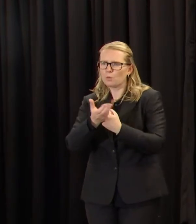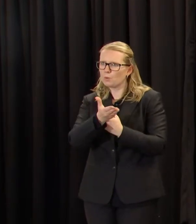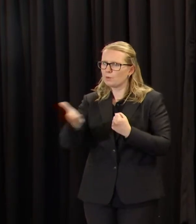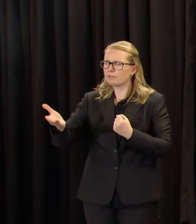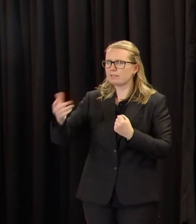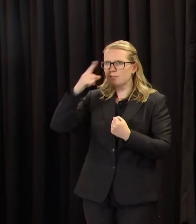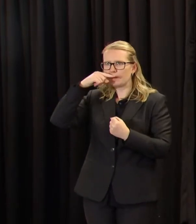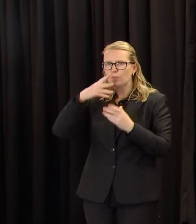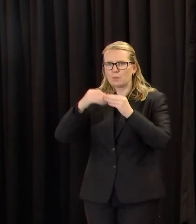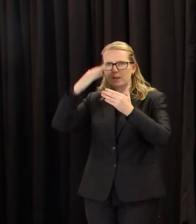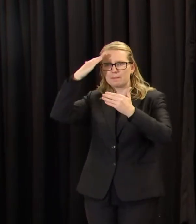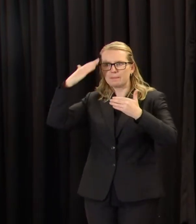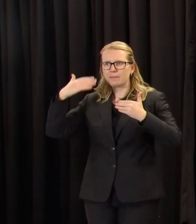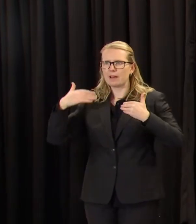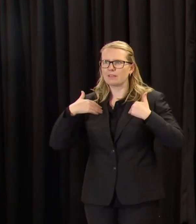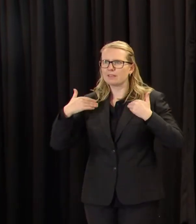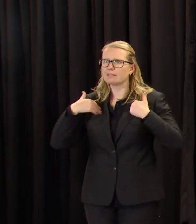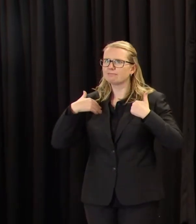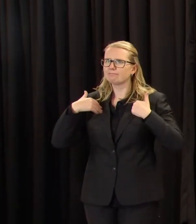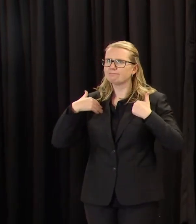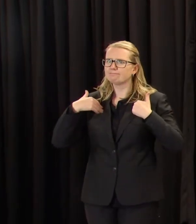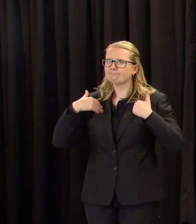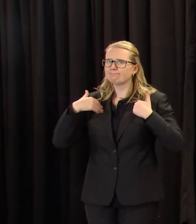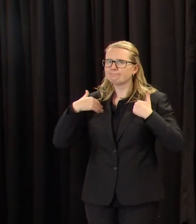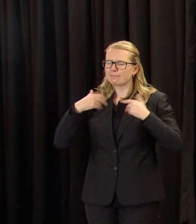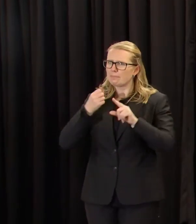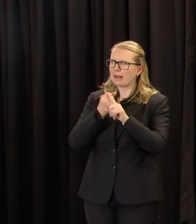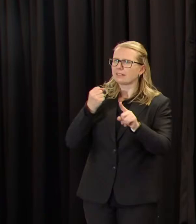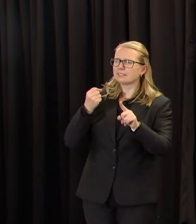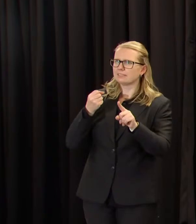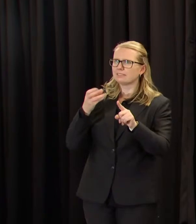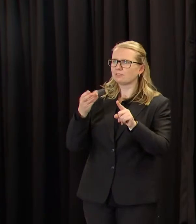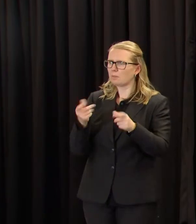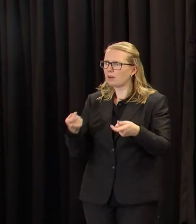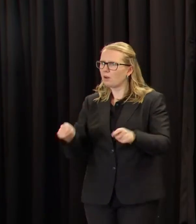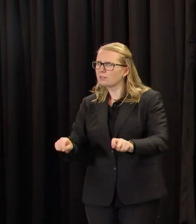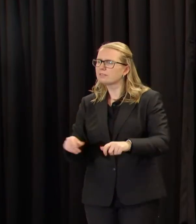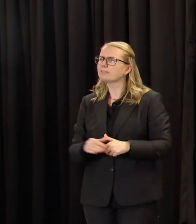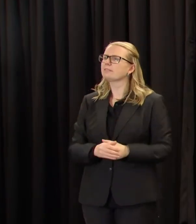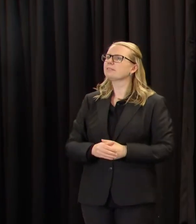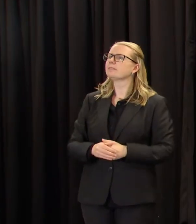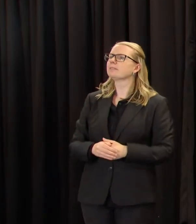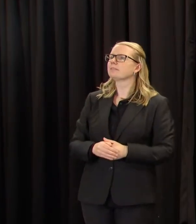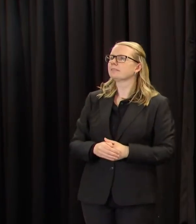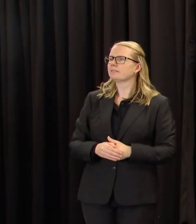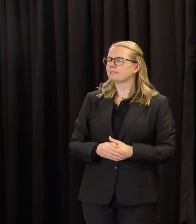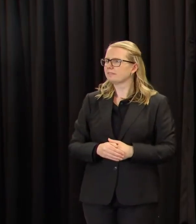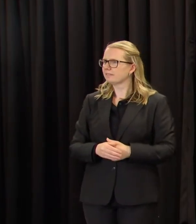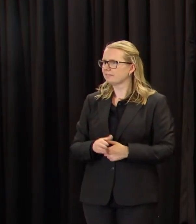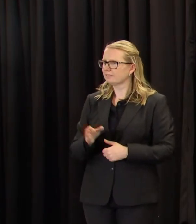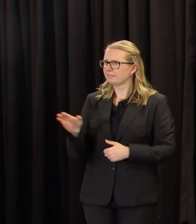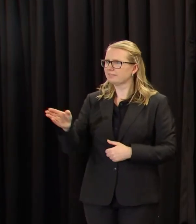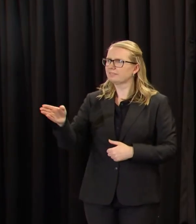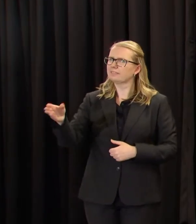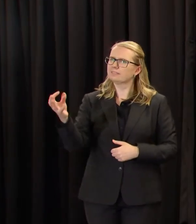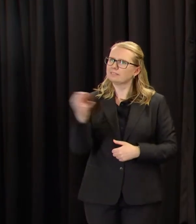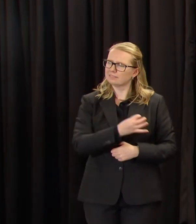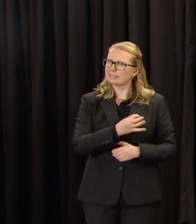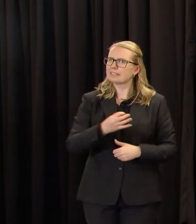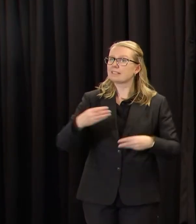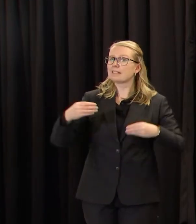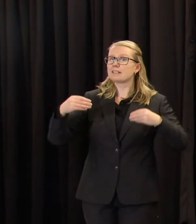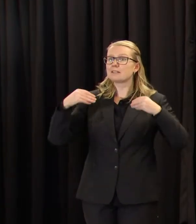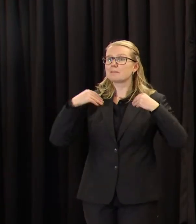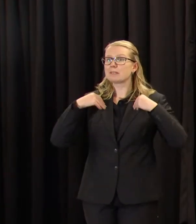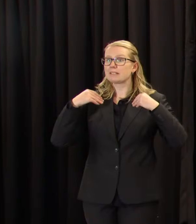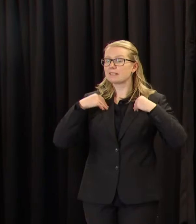a real well-being challenge at the moment. It's very, very real. On a slightly lighter note, Premier, there's a businessman that runs the